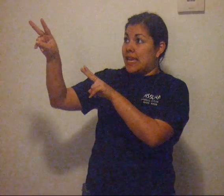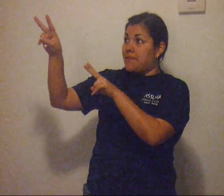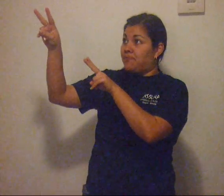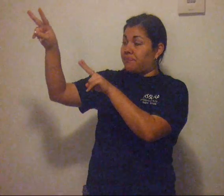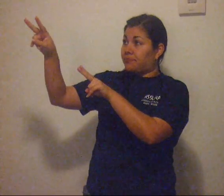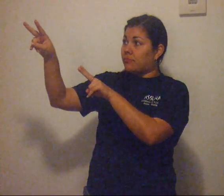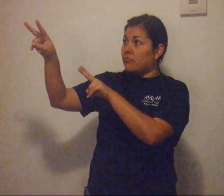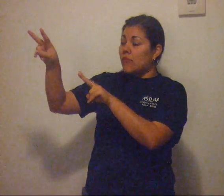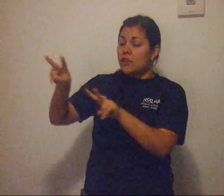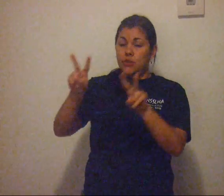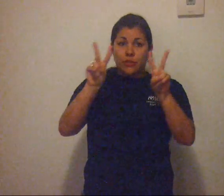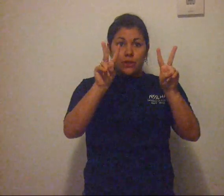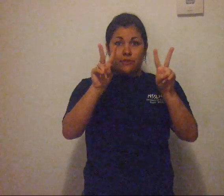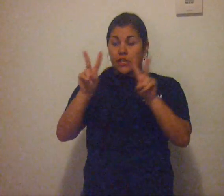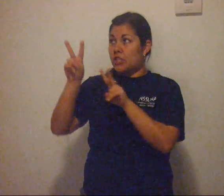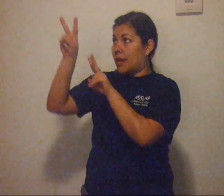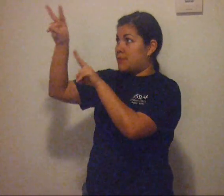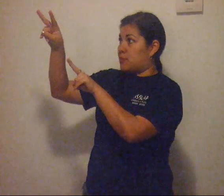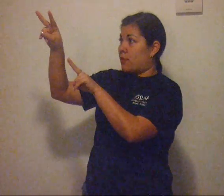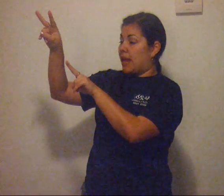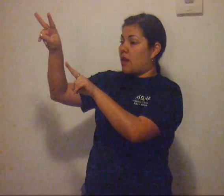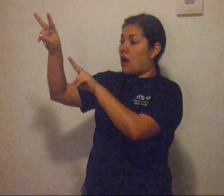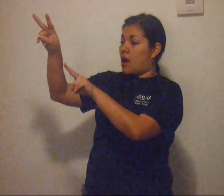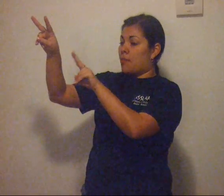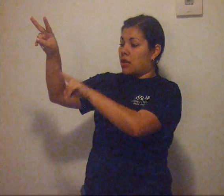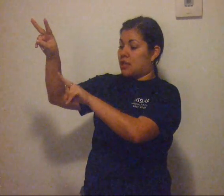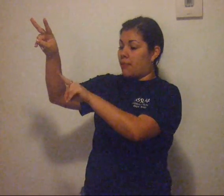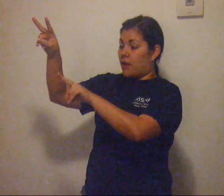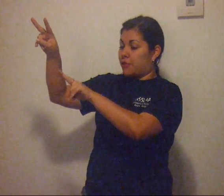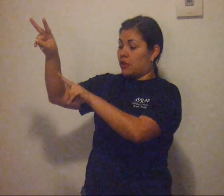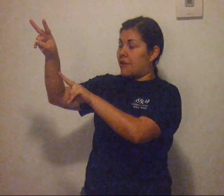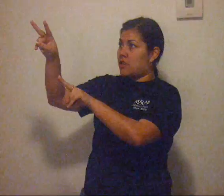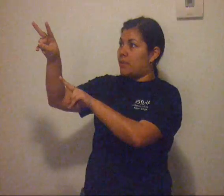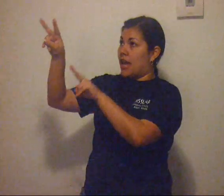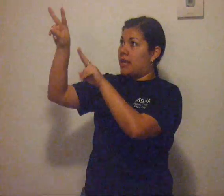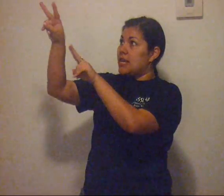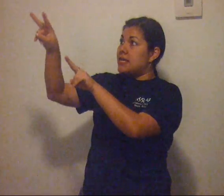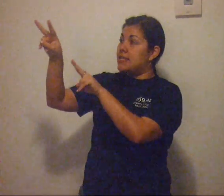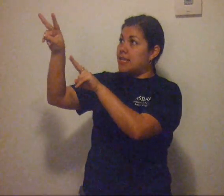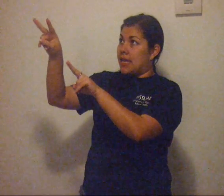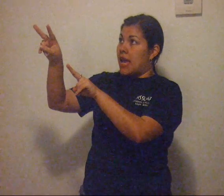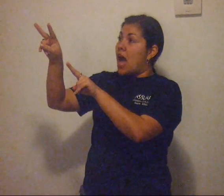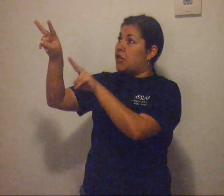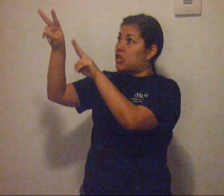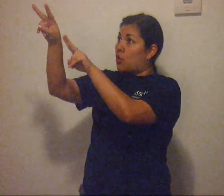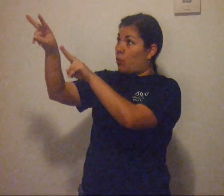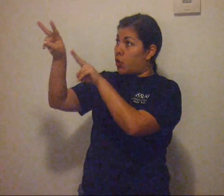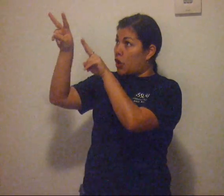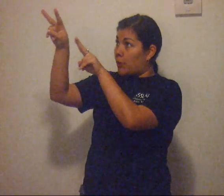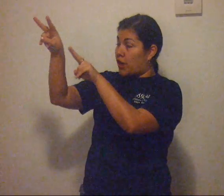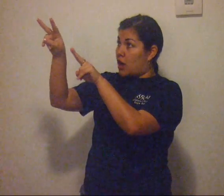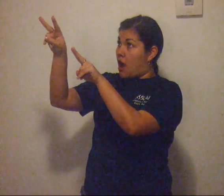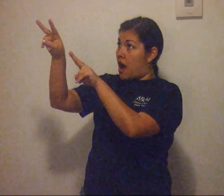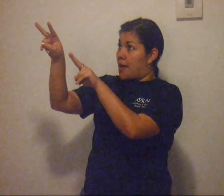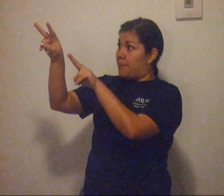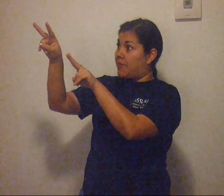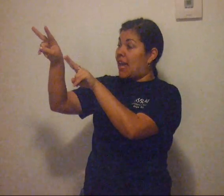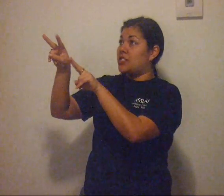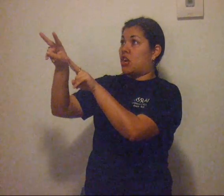"see." So 2 V shapes, right arm above your left arm again, "see," and you're going to look where your hands are.